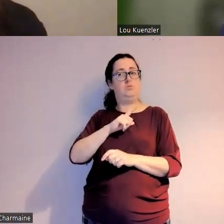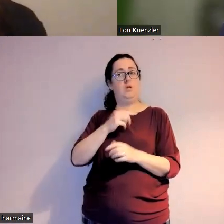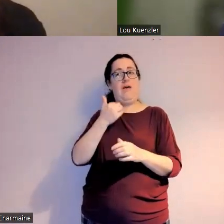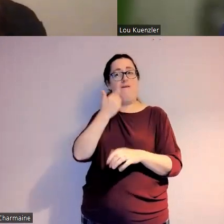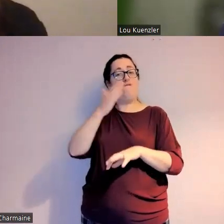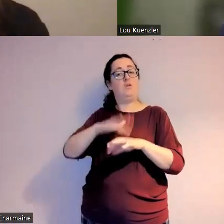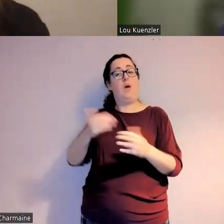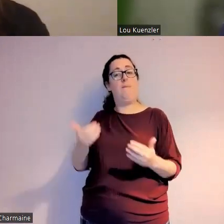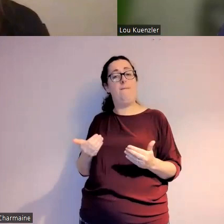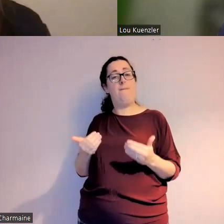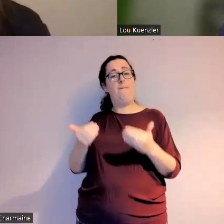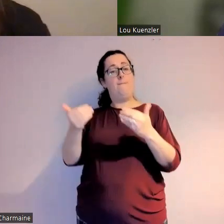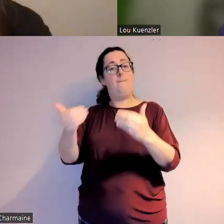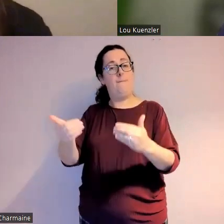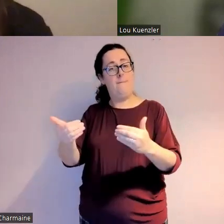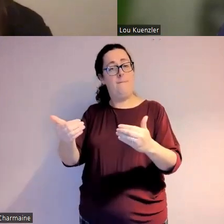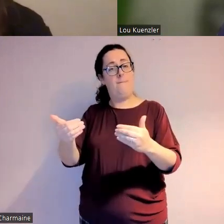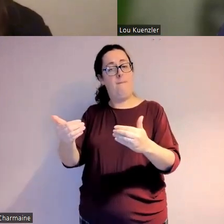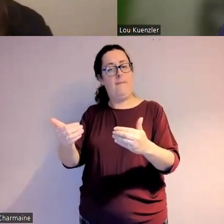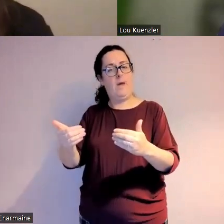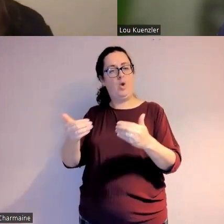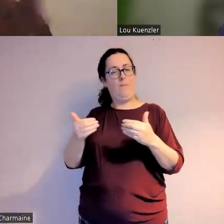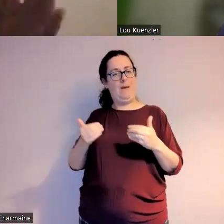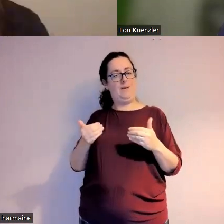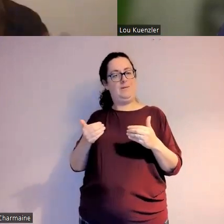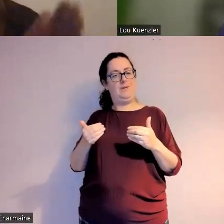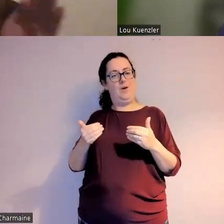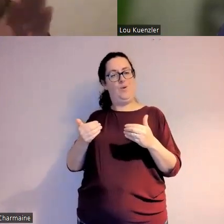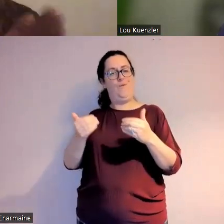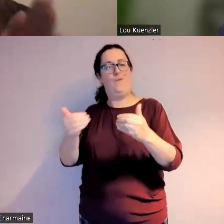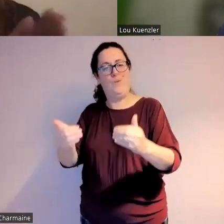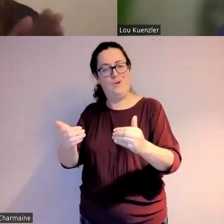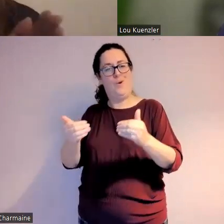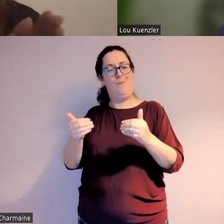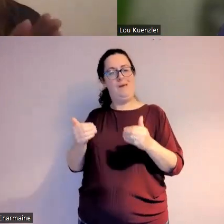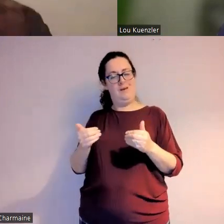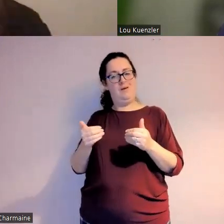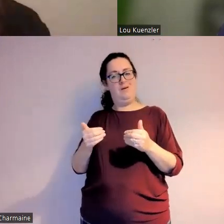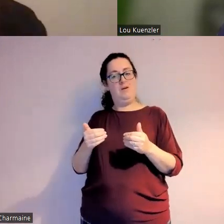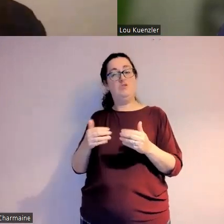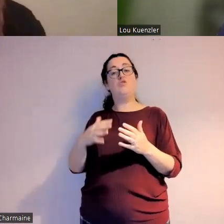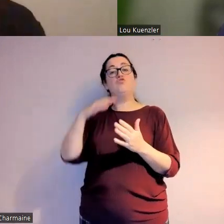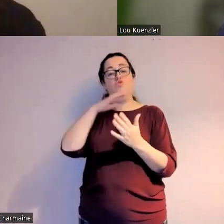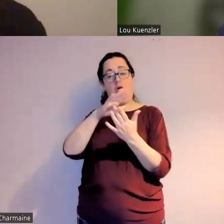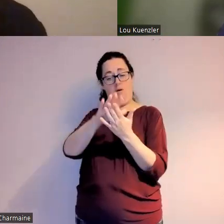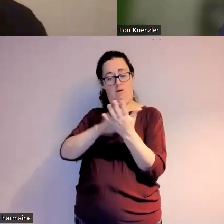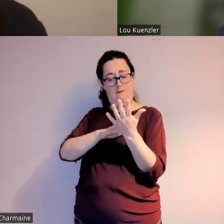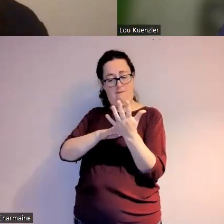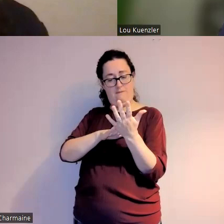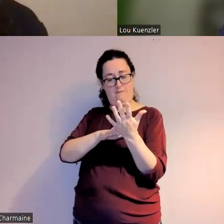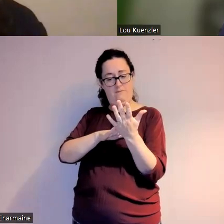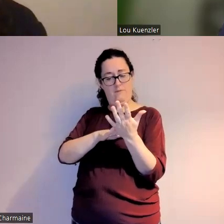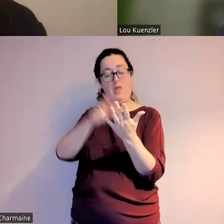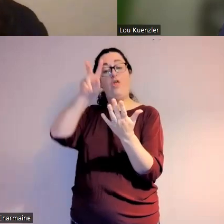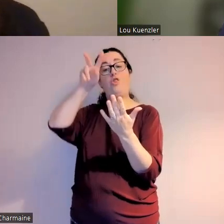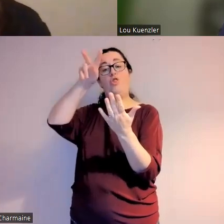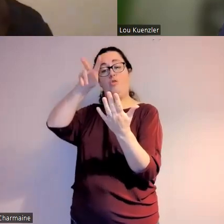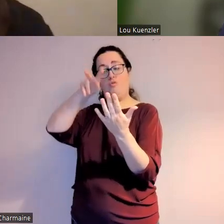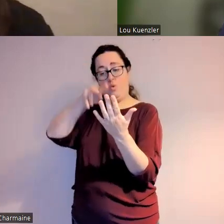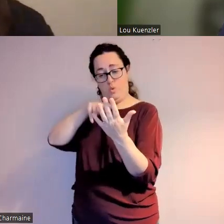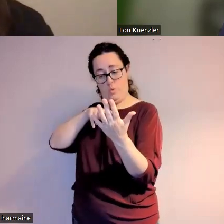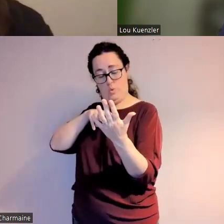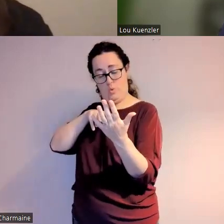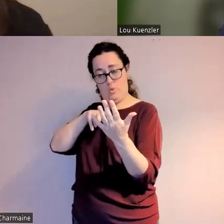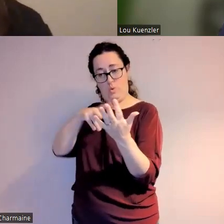just gradually kind of getting there. And then I've got my first draft, and then I'll go through it again